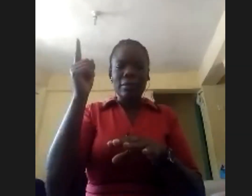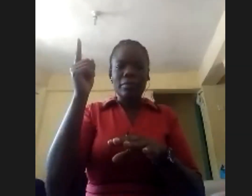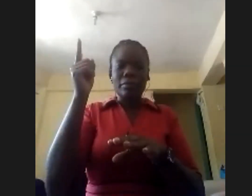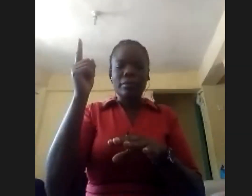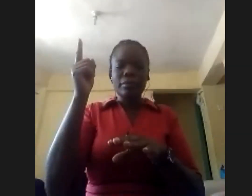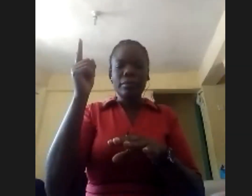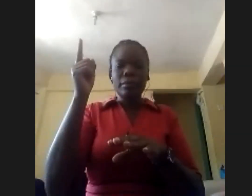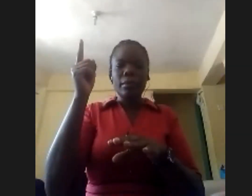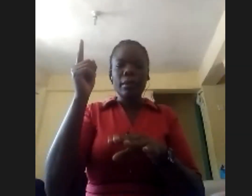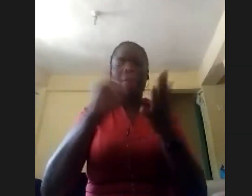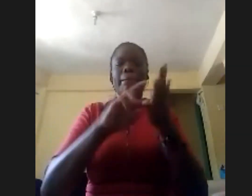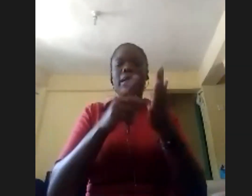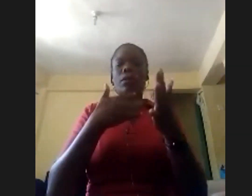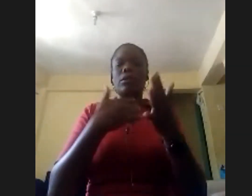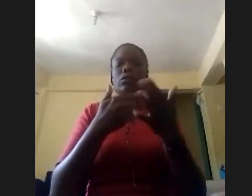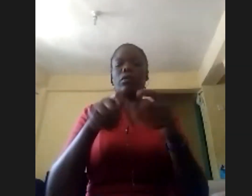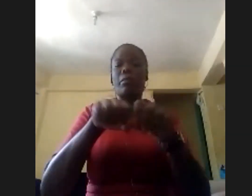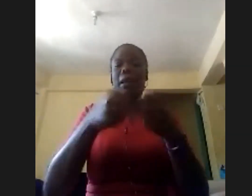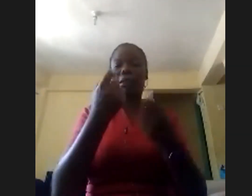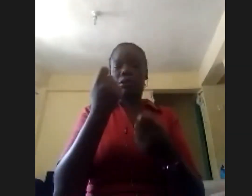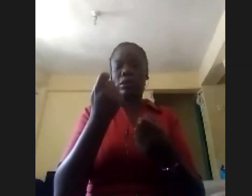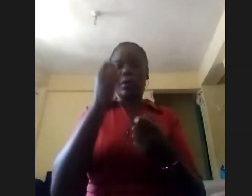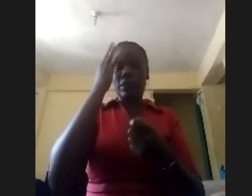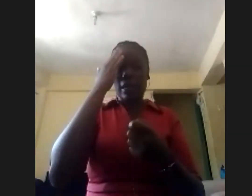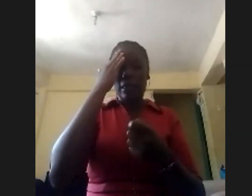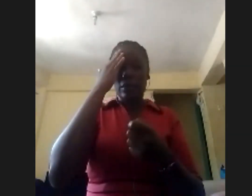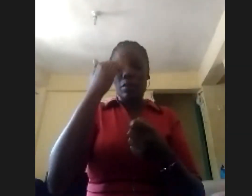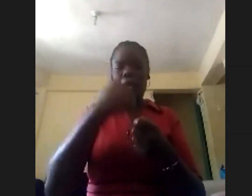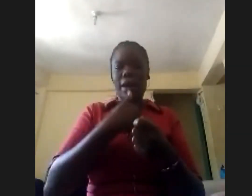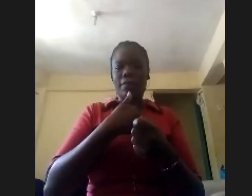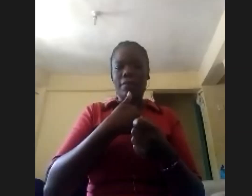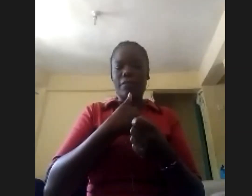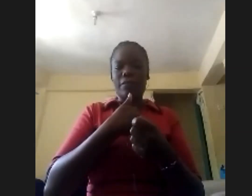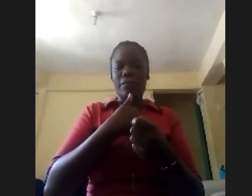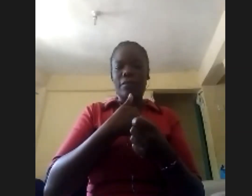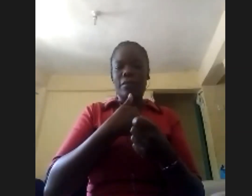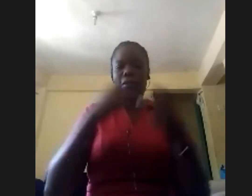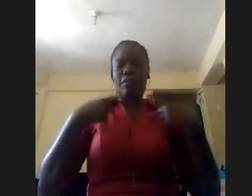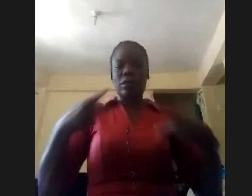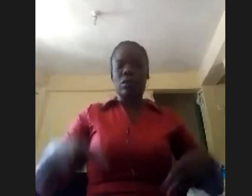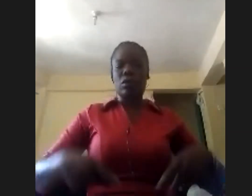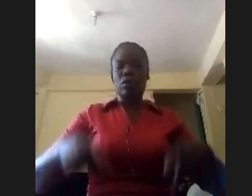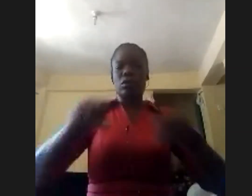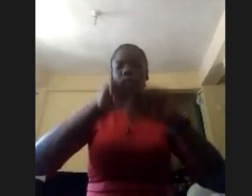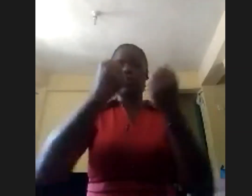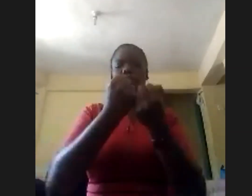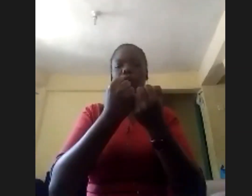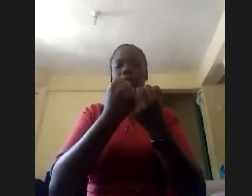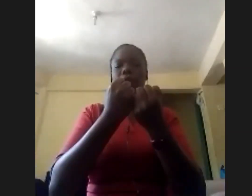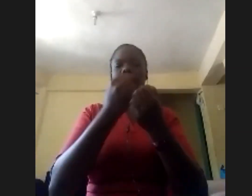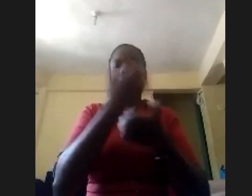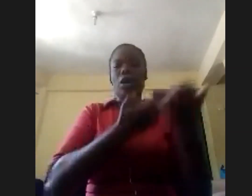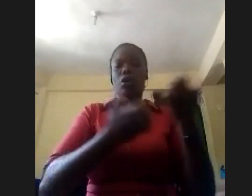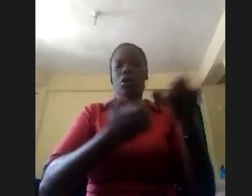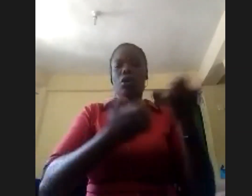you, Okay. just break a bit. I was Yeah. realizing that we still have this physical, Yeah. social, economic, and mental. I know Oh. I Mm-hmm.